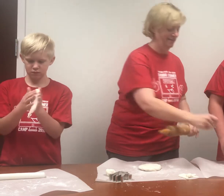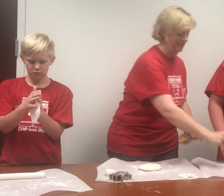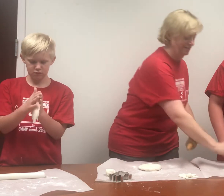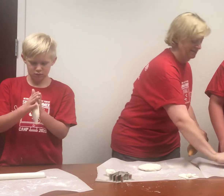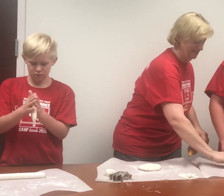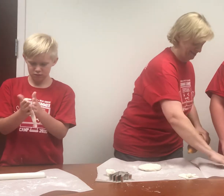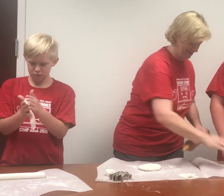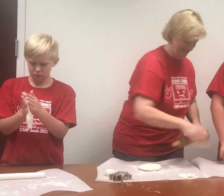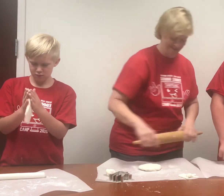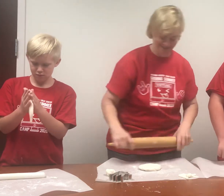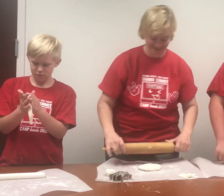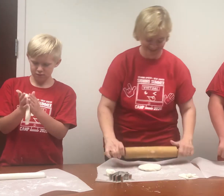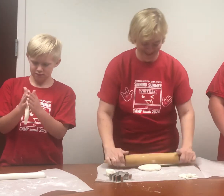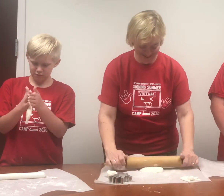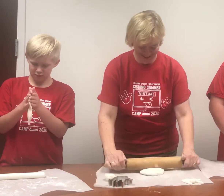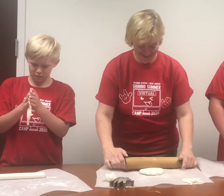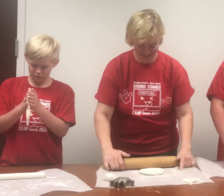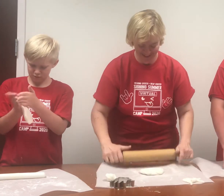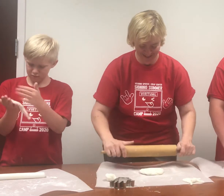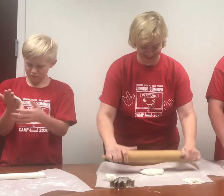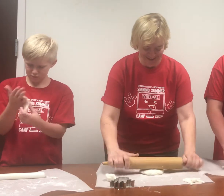All right, I'll give you that back.